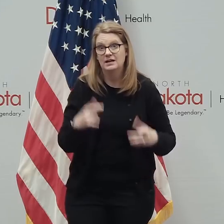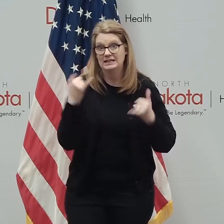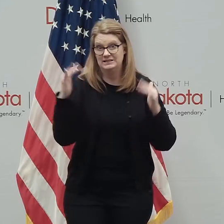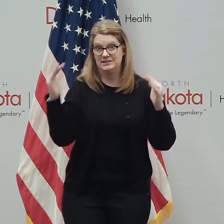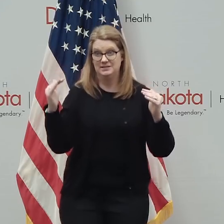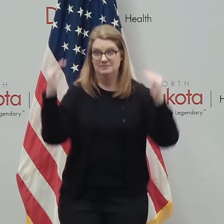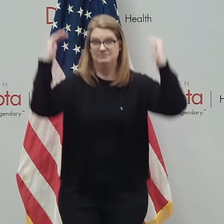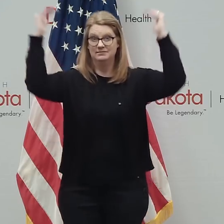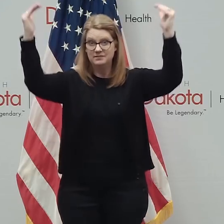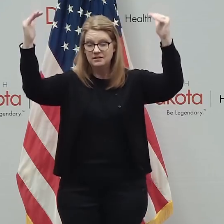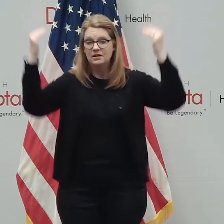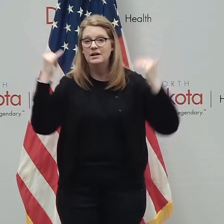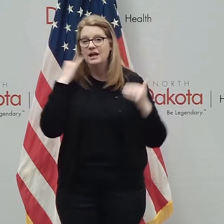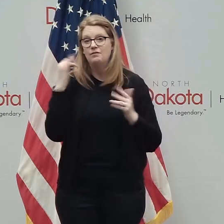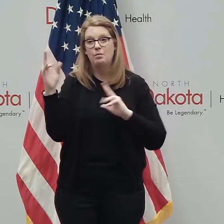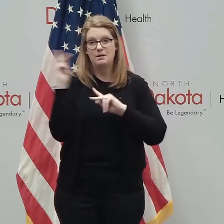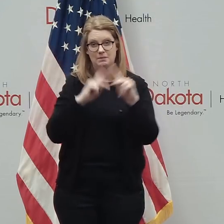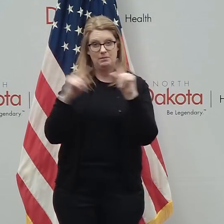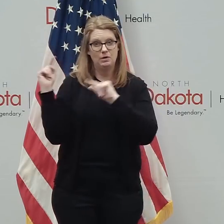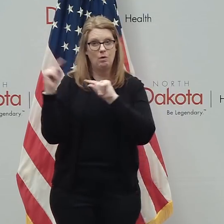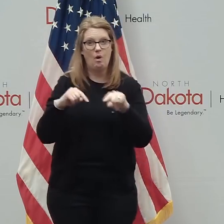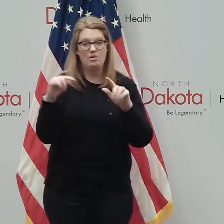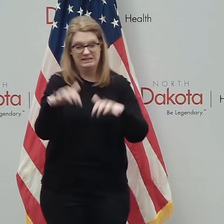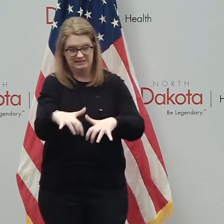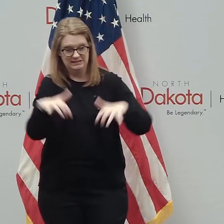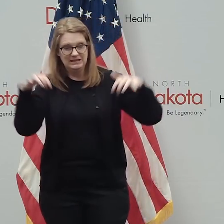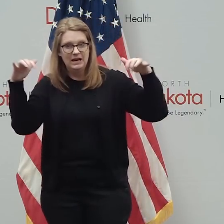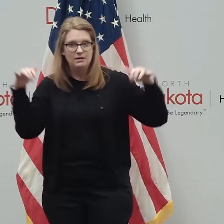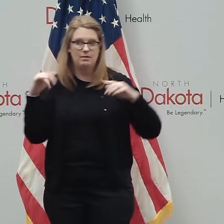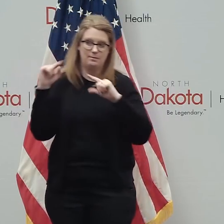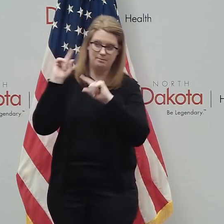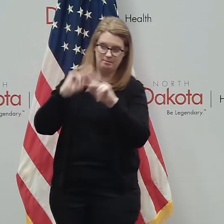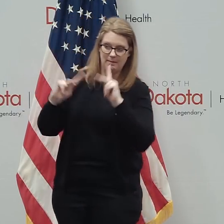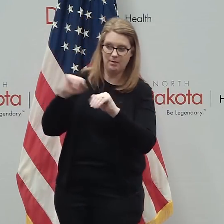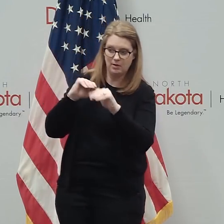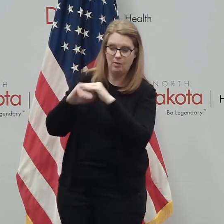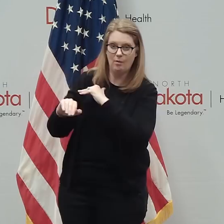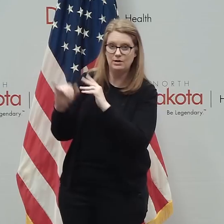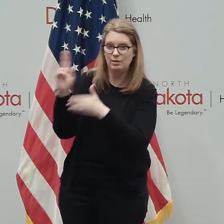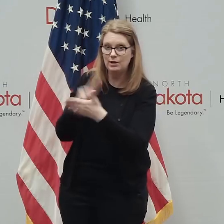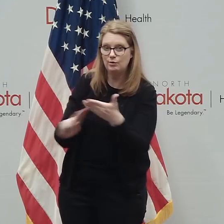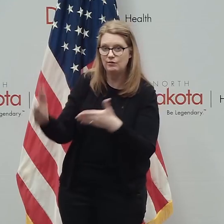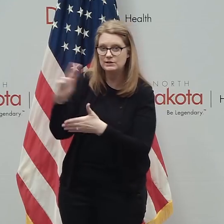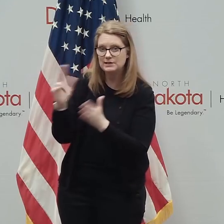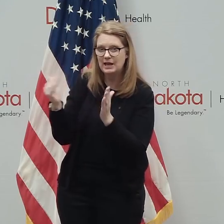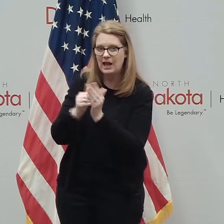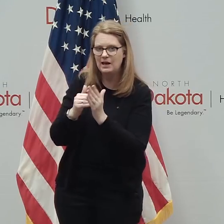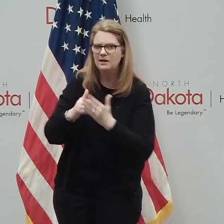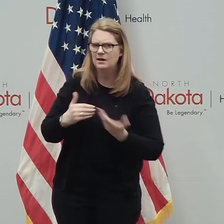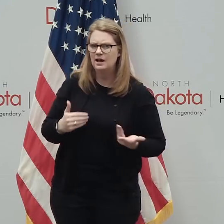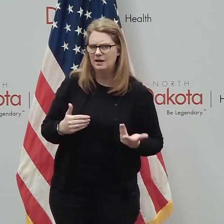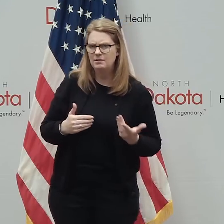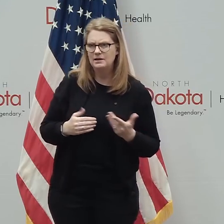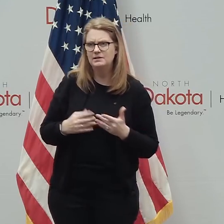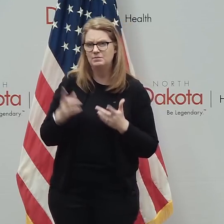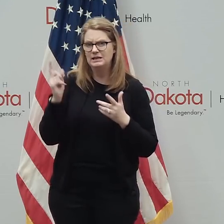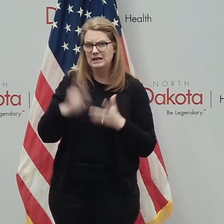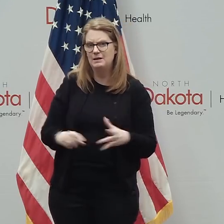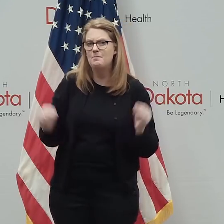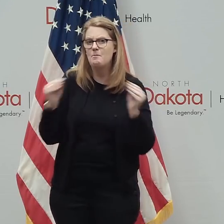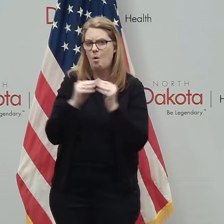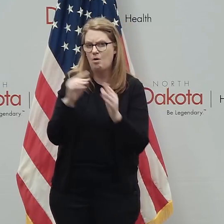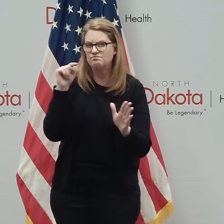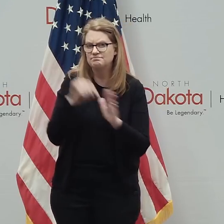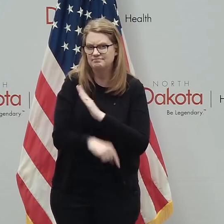want to get people back in stadiums, and we want to get people back in universities, and we want to get people back to where we were. So there's a huge